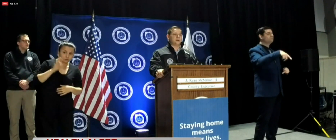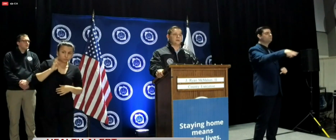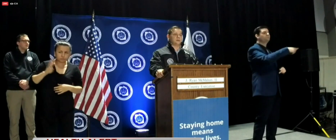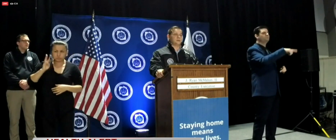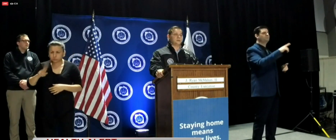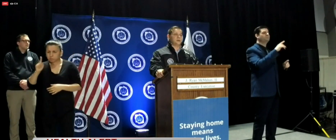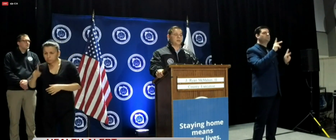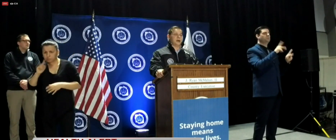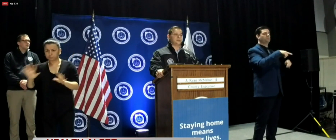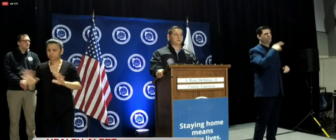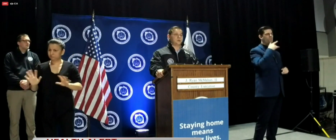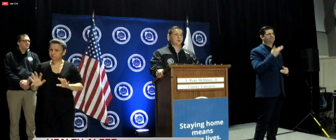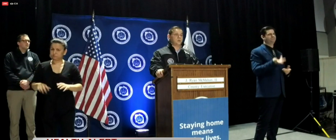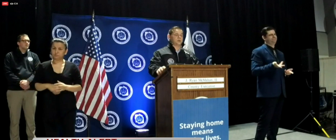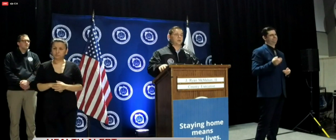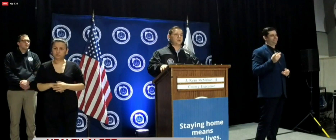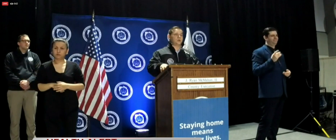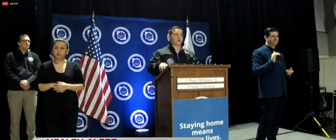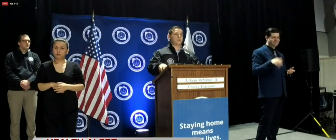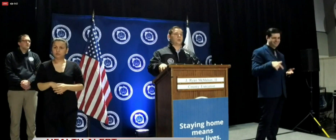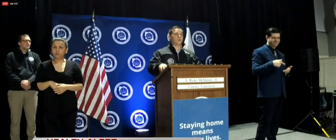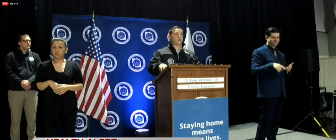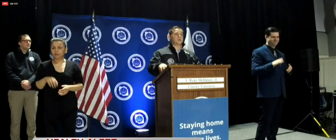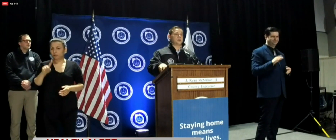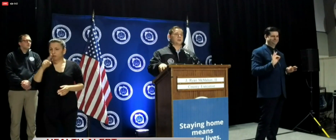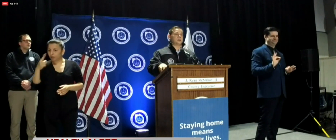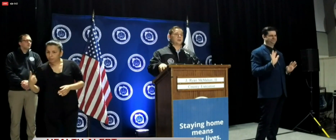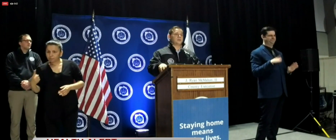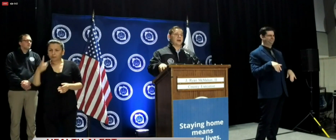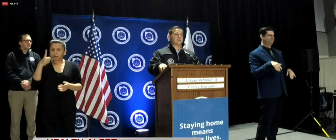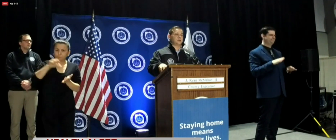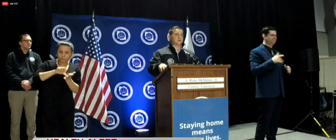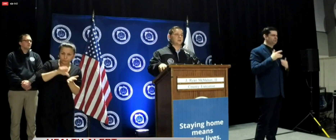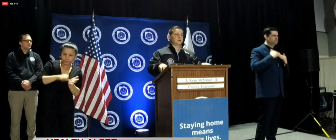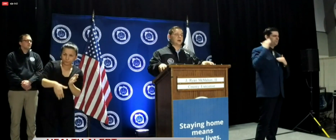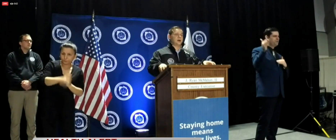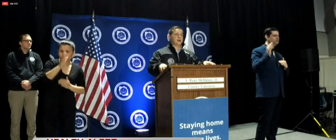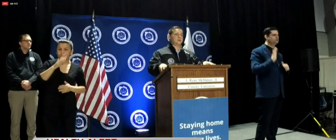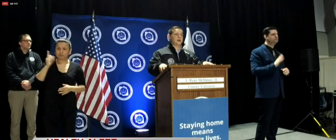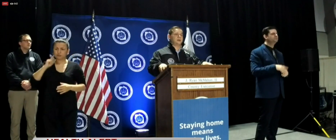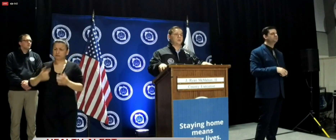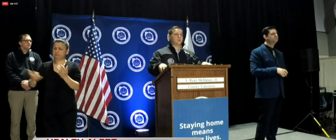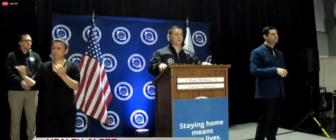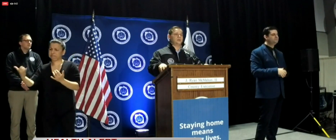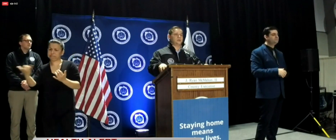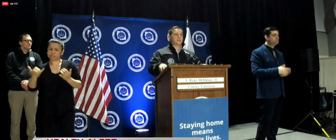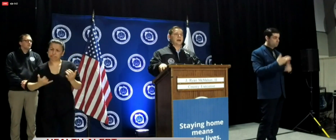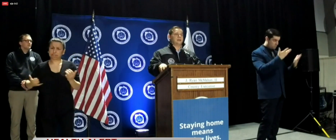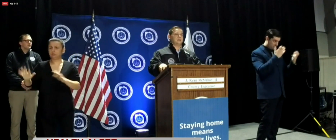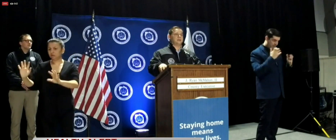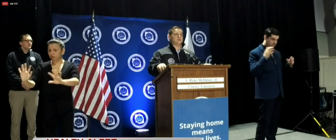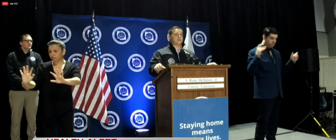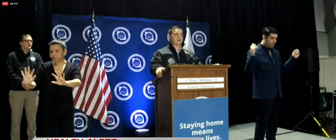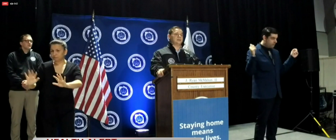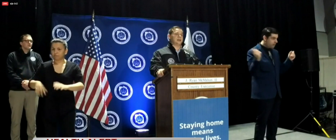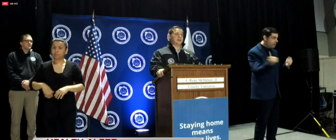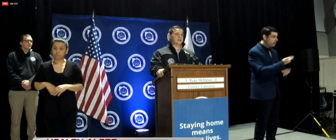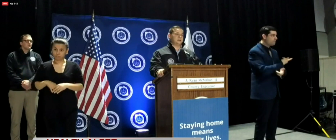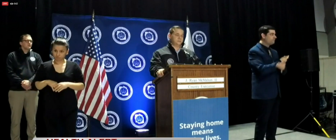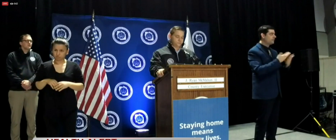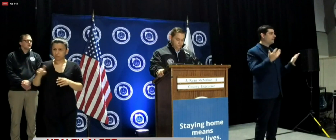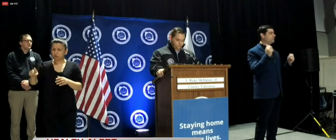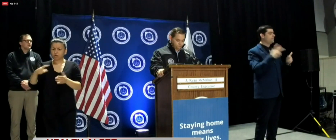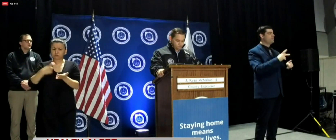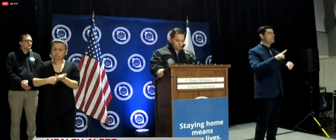you want to get back to what the new normal looks like faster, then we need you to buy into this for the next 10